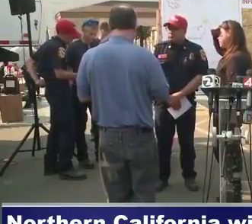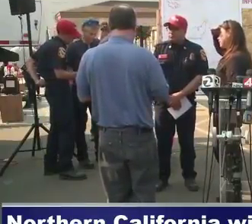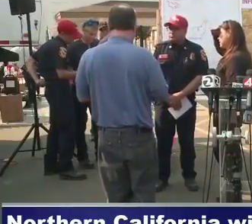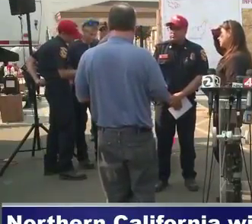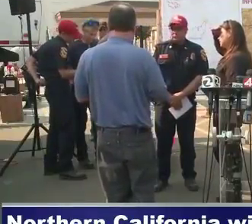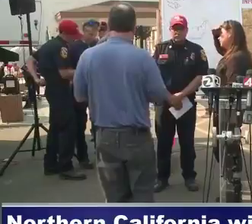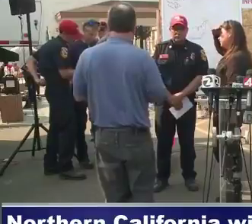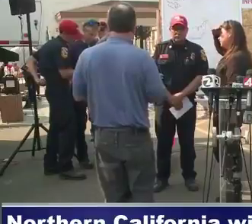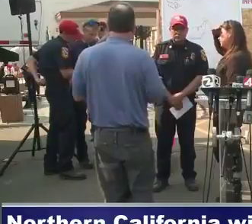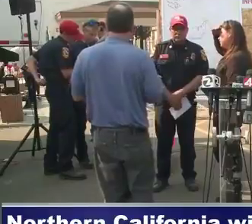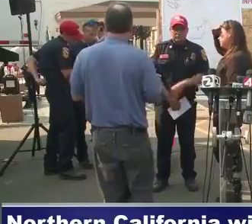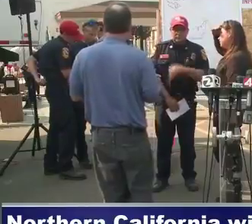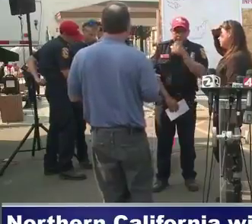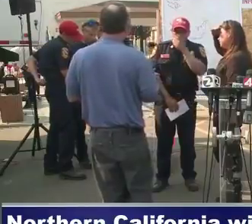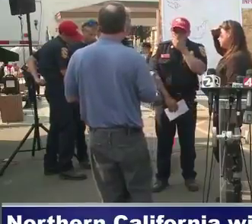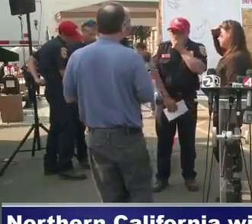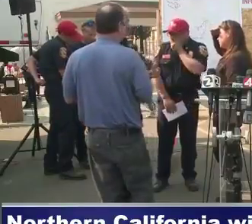Yeah. So PIO,